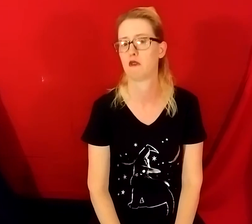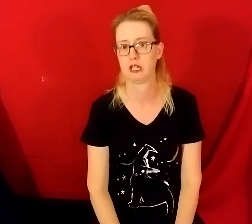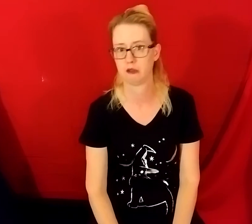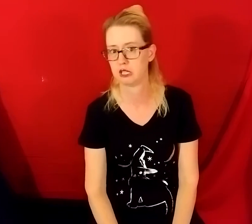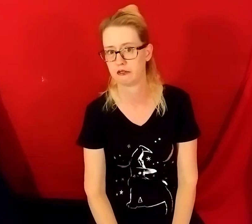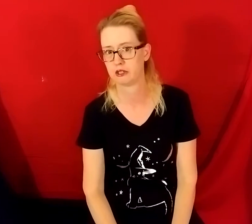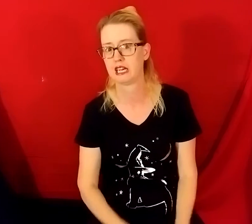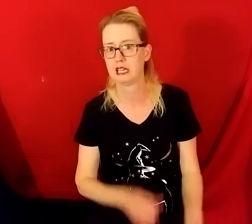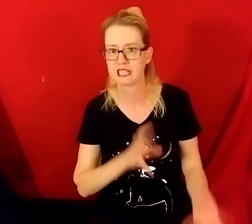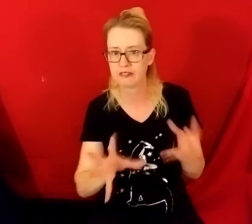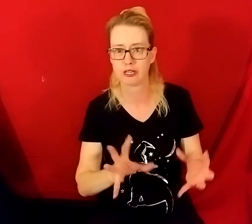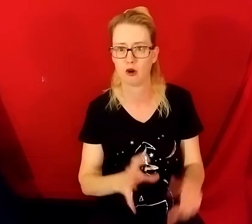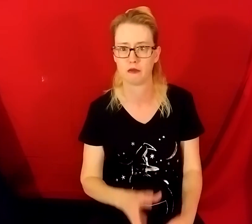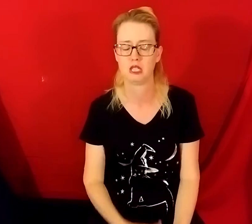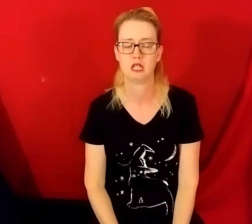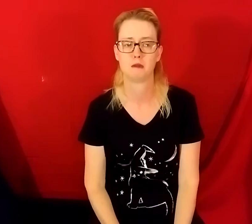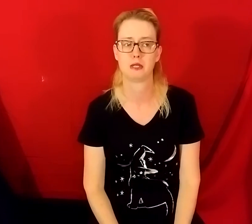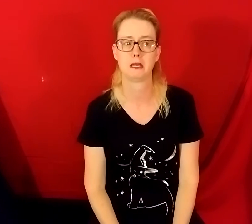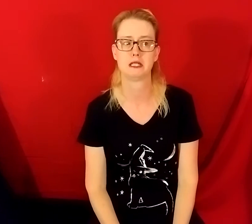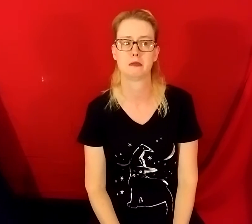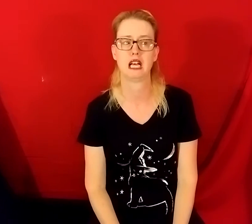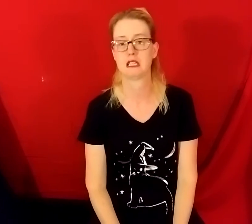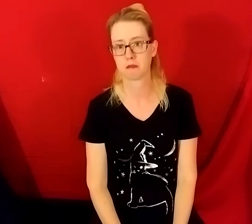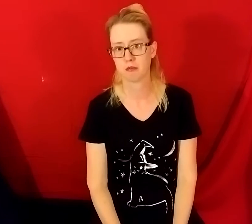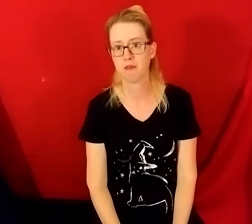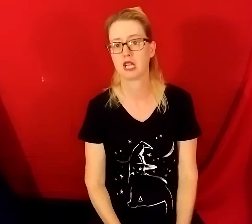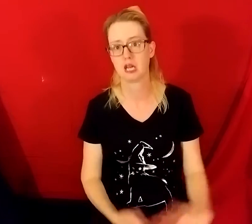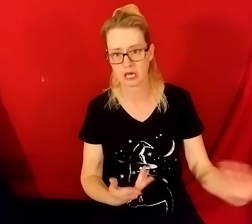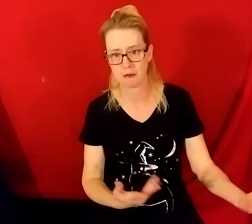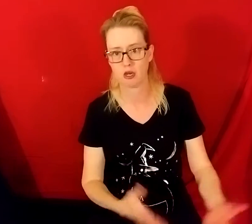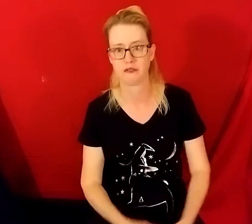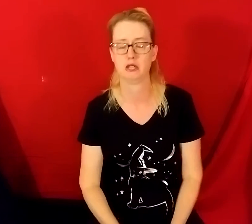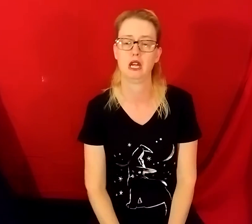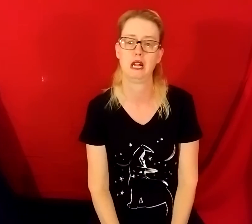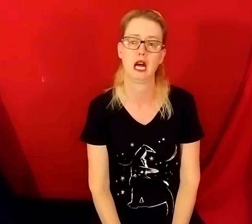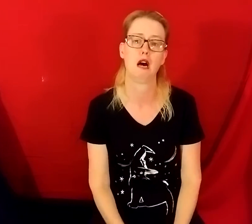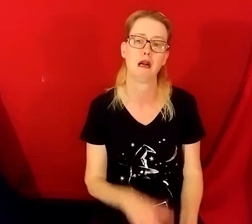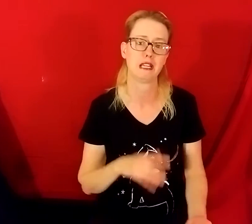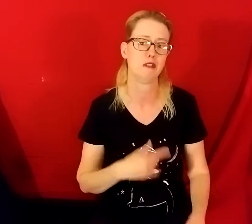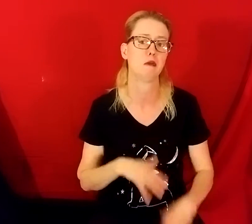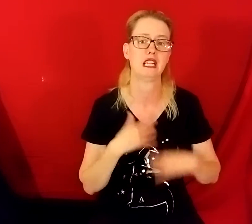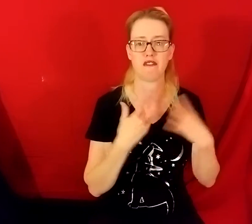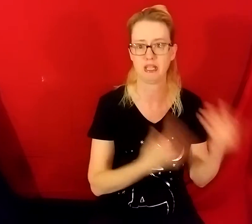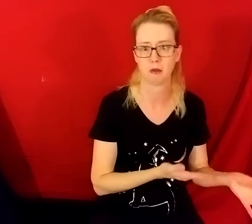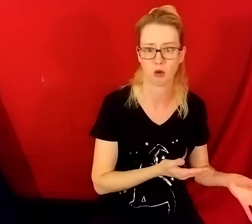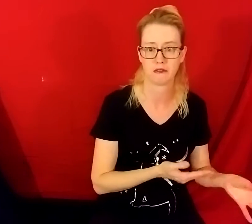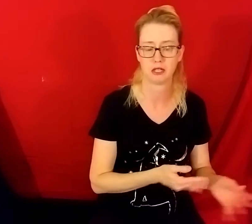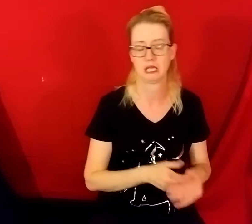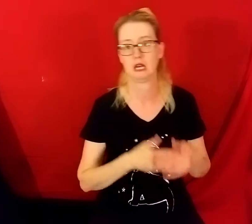wonderful. They kind of give you the whole perspective as a guy point of view, and I'm giving you, as a female point of view, that, oh,